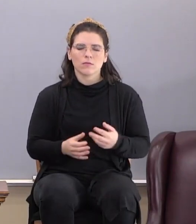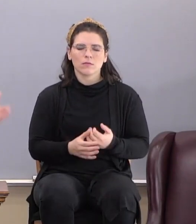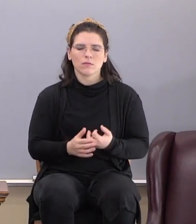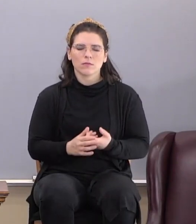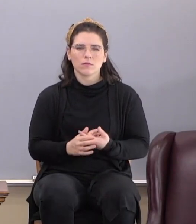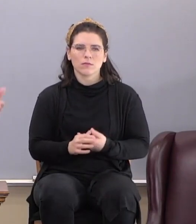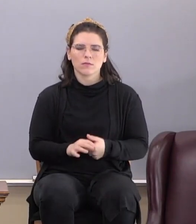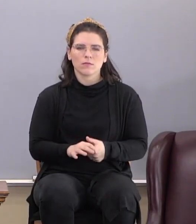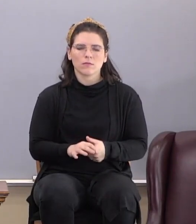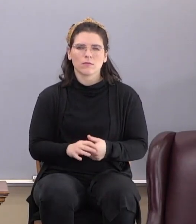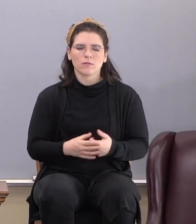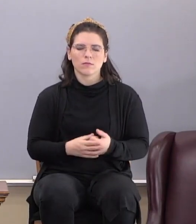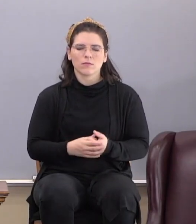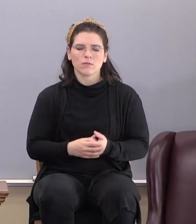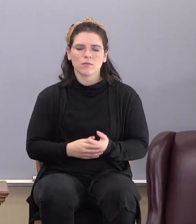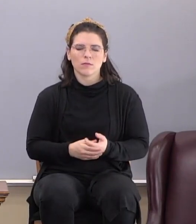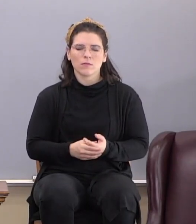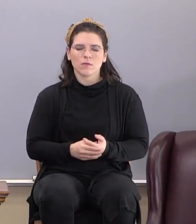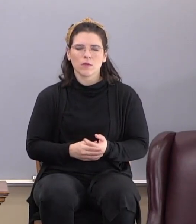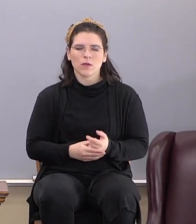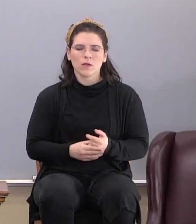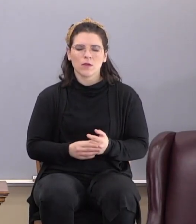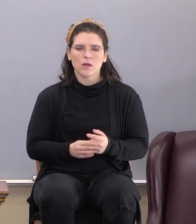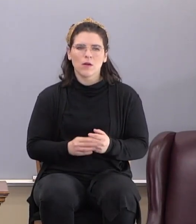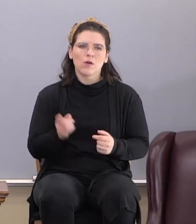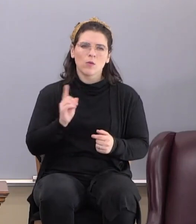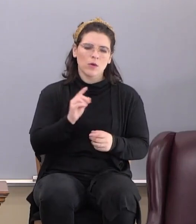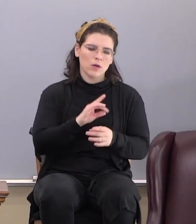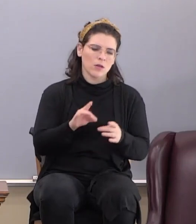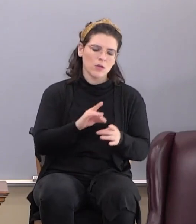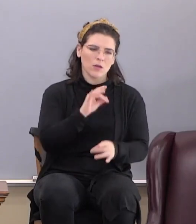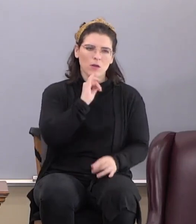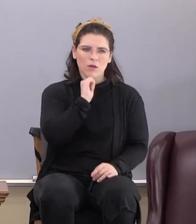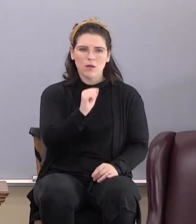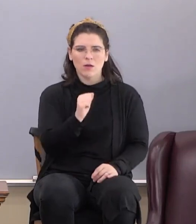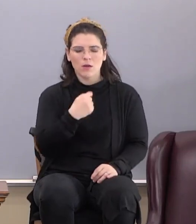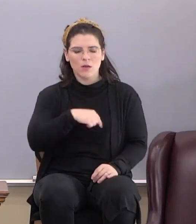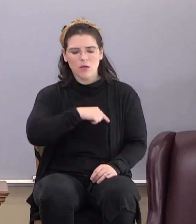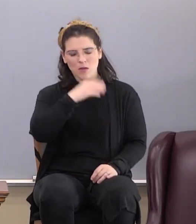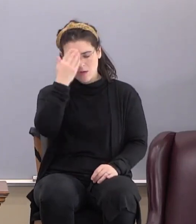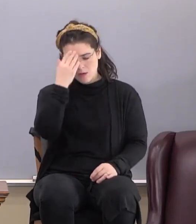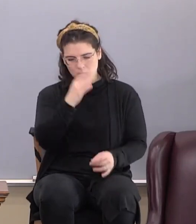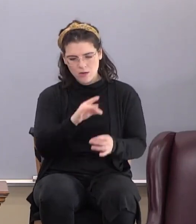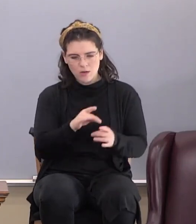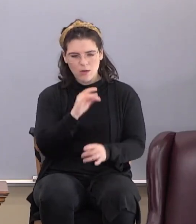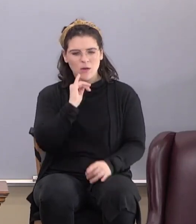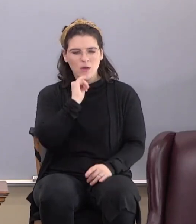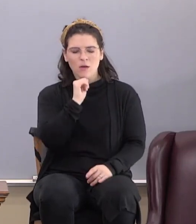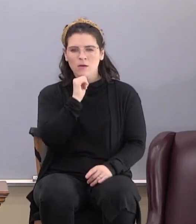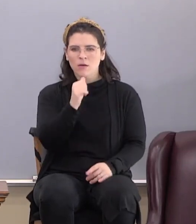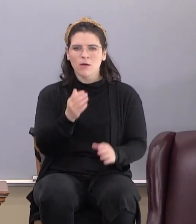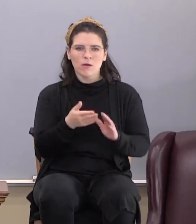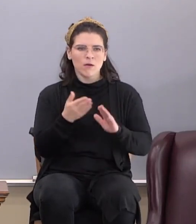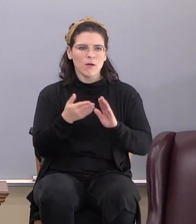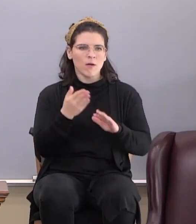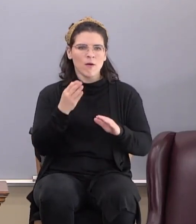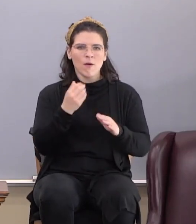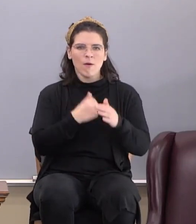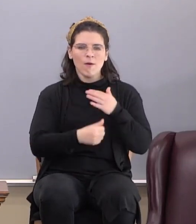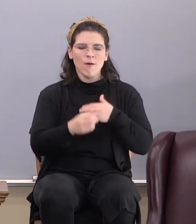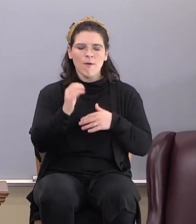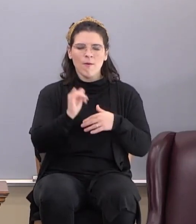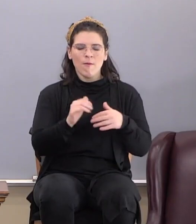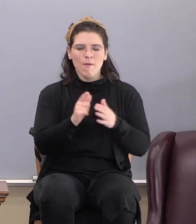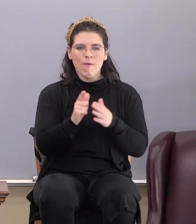where the Spirit is, and we know the Spirit is not operating under that